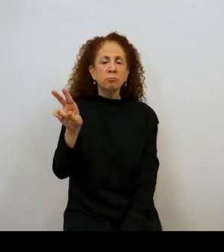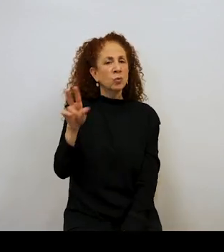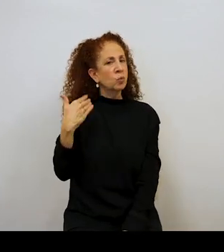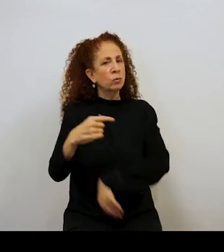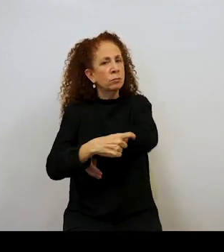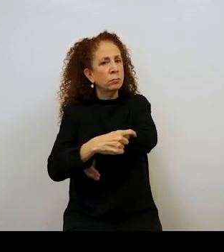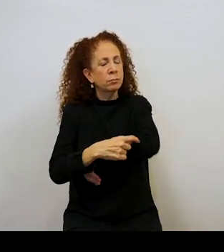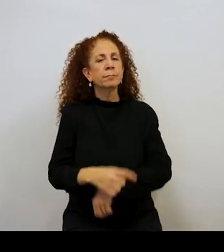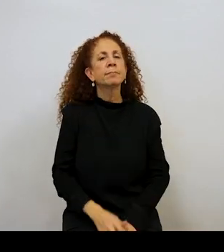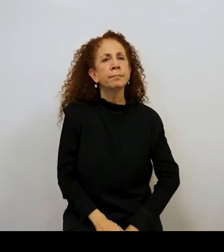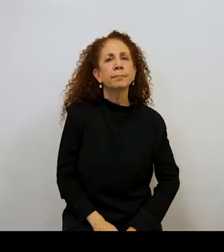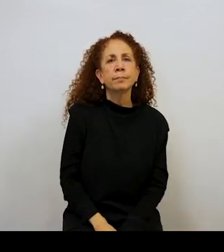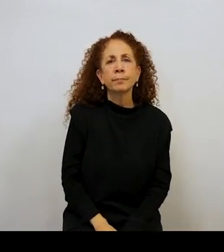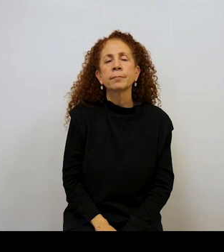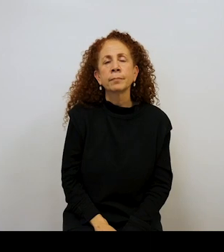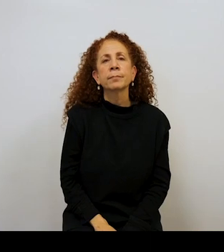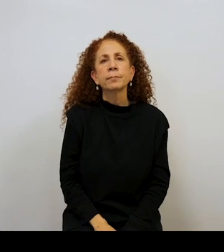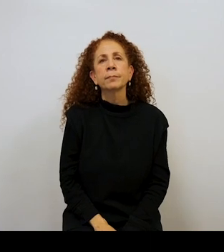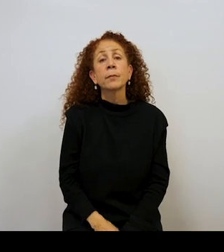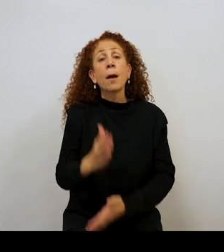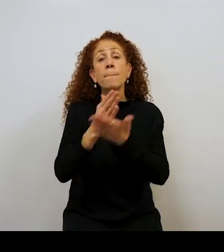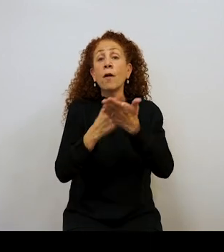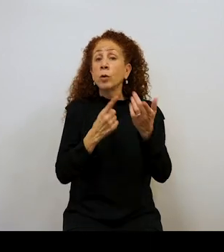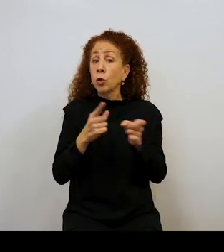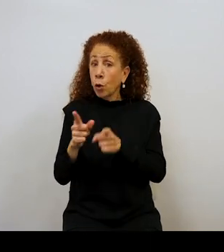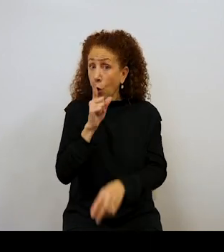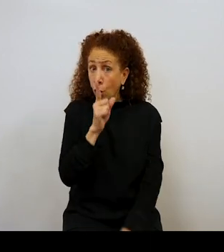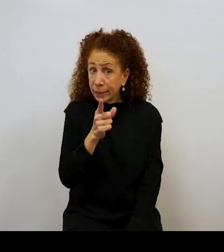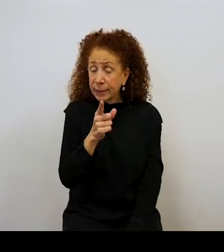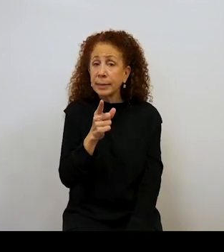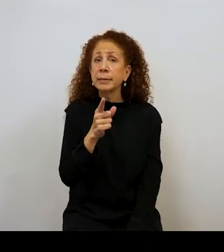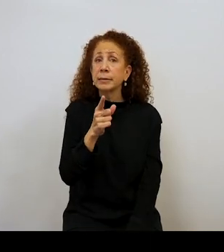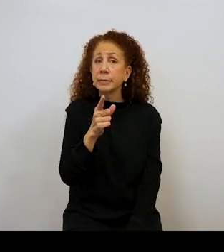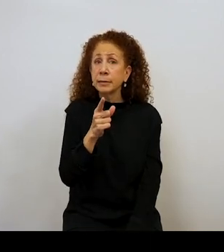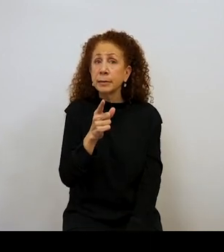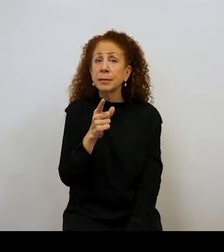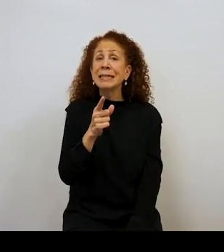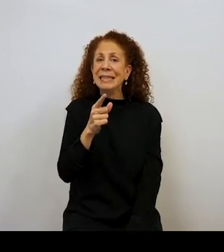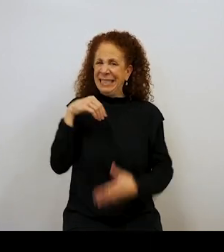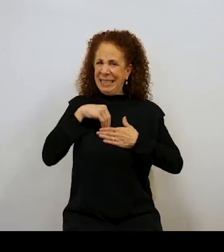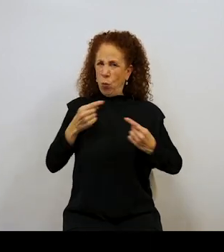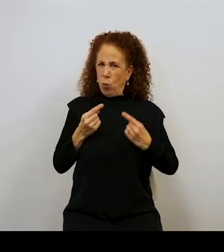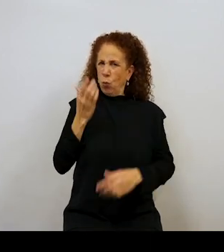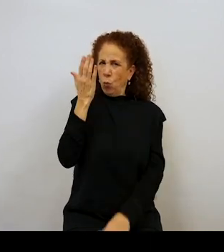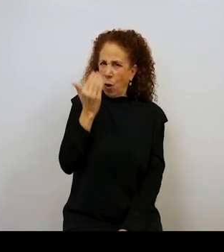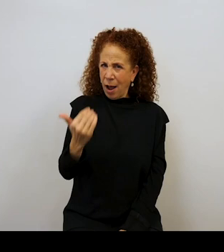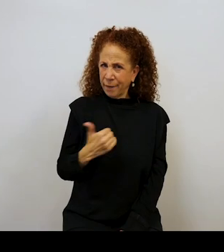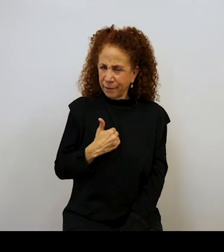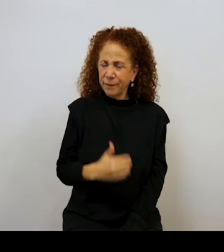And part of what is going on is a lot the reason for the wound is precisely this fact that